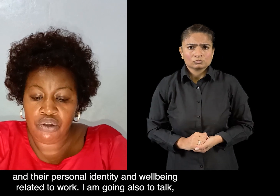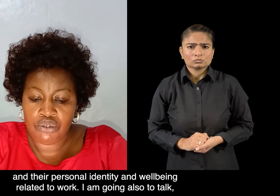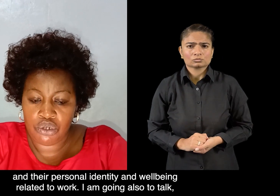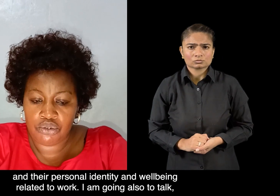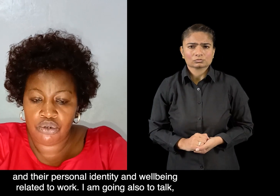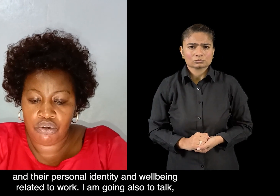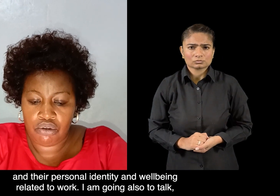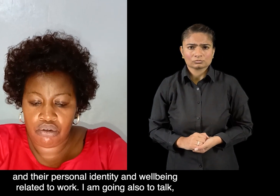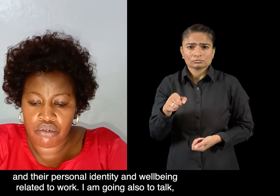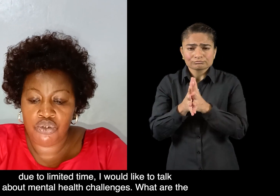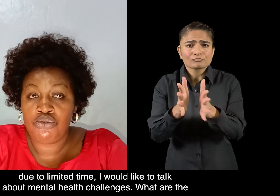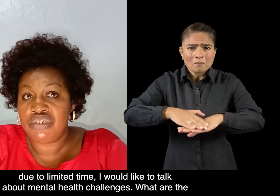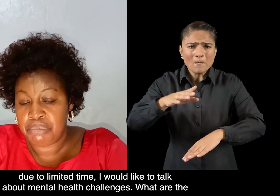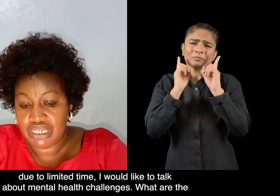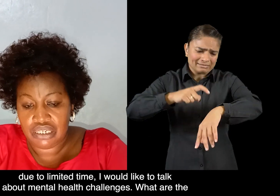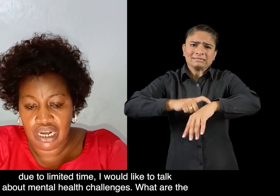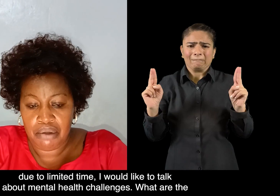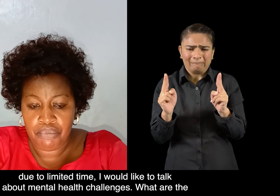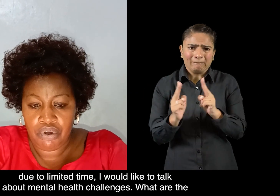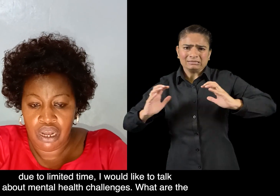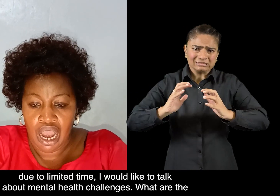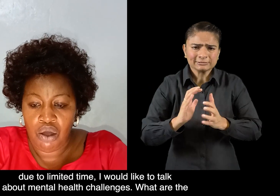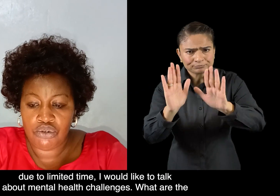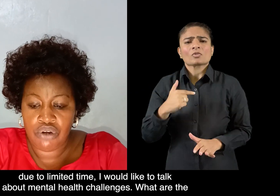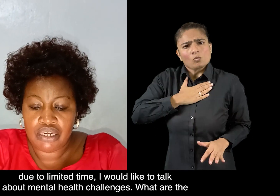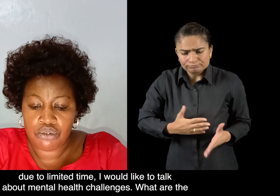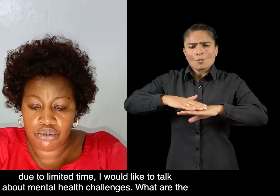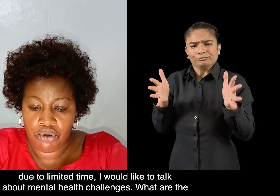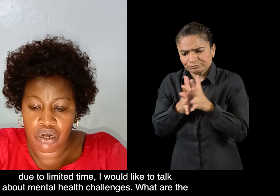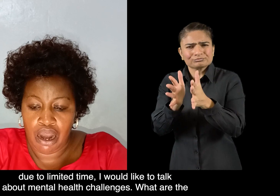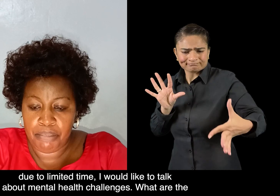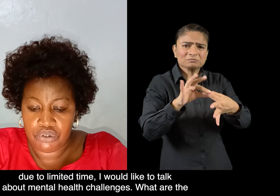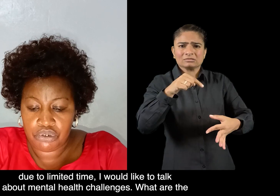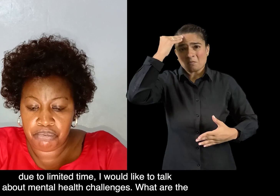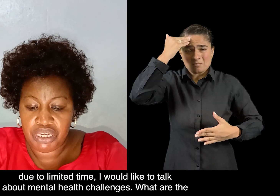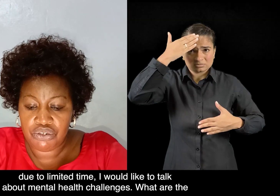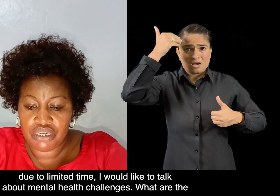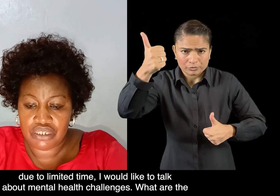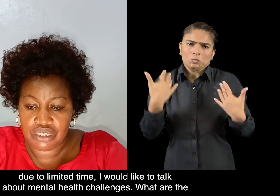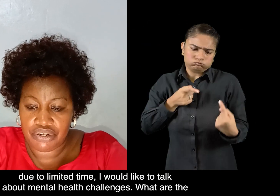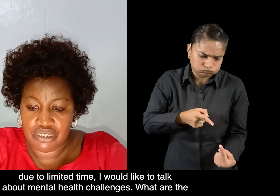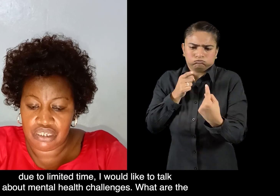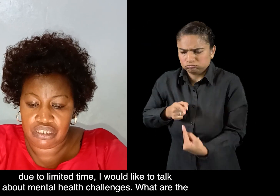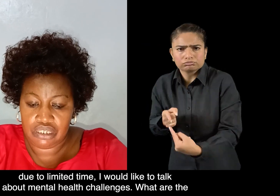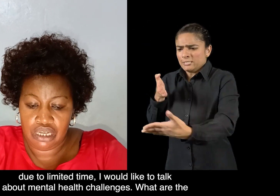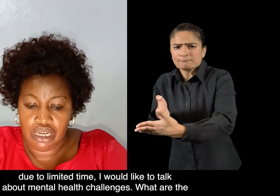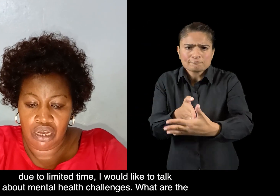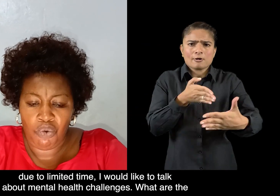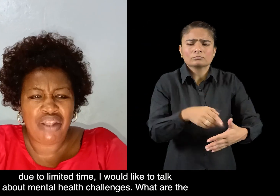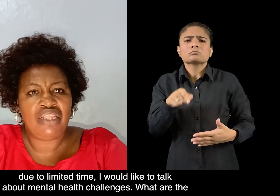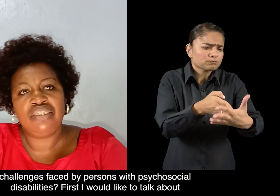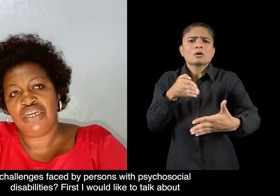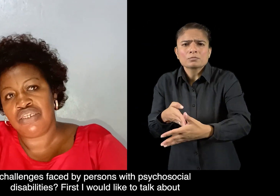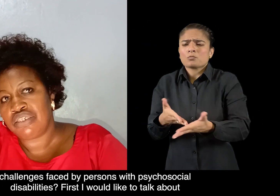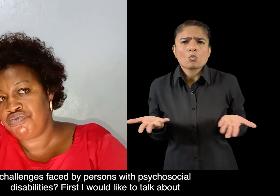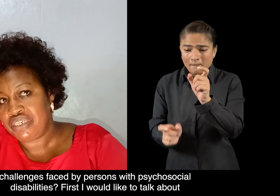I'm going also to talk, due to limited time, I would like to talk about mental health challenges.